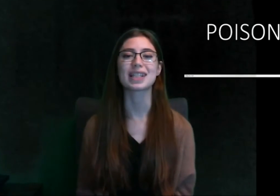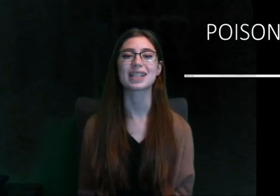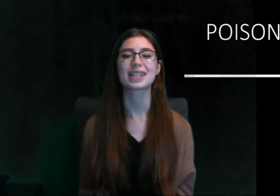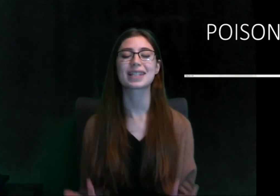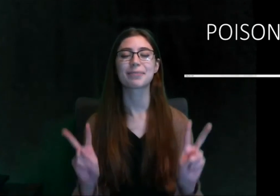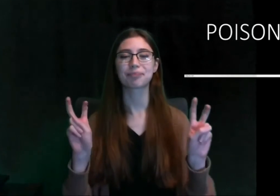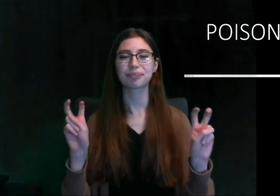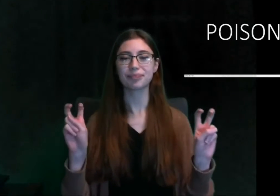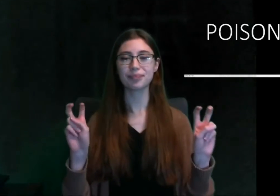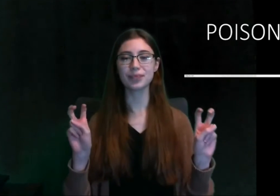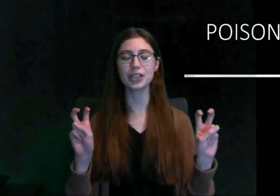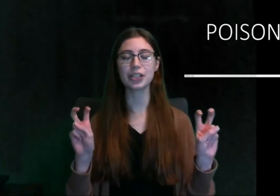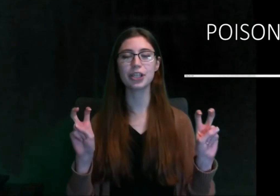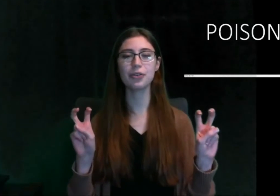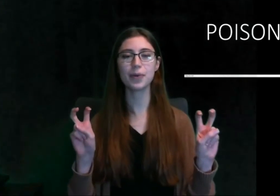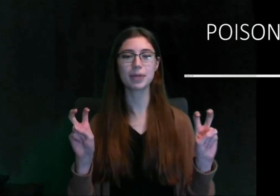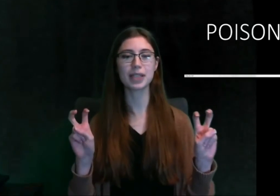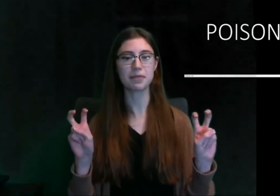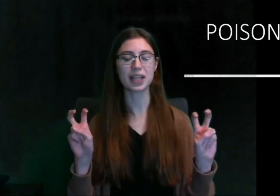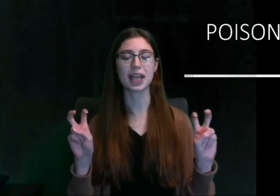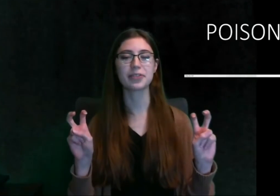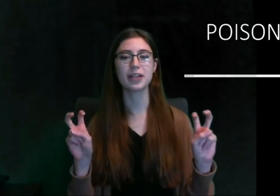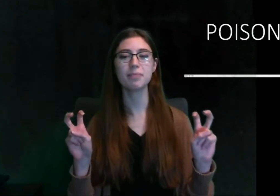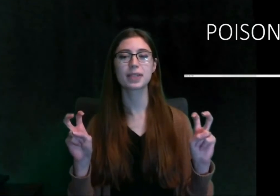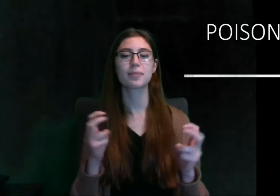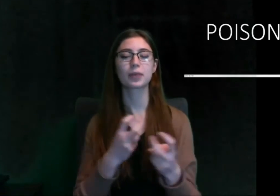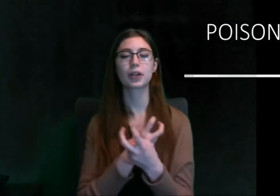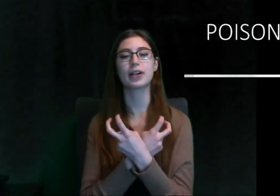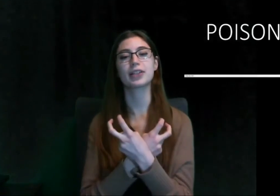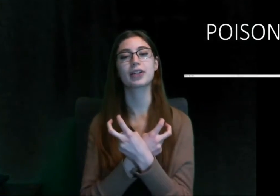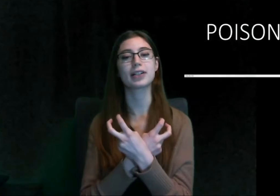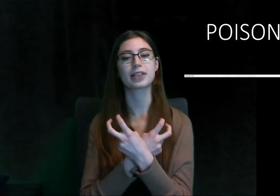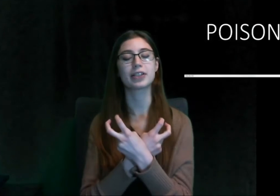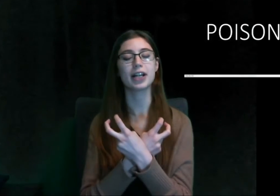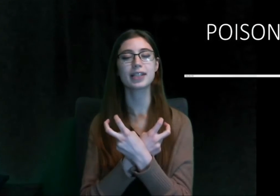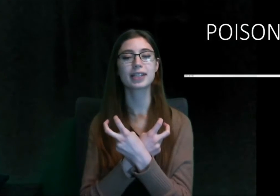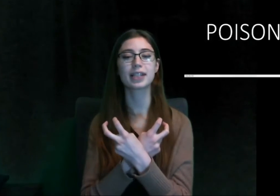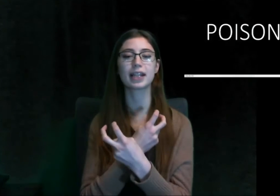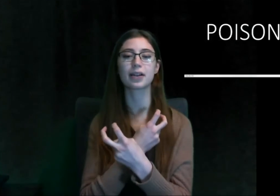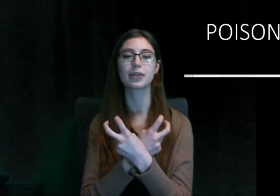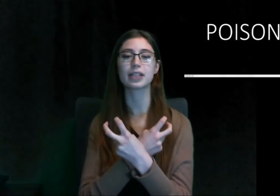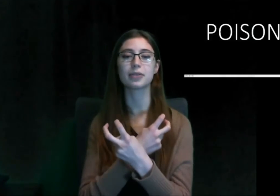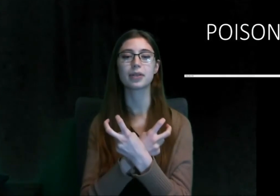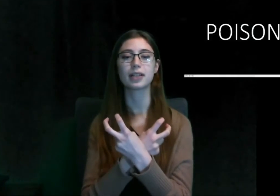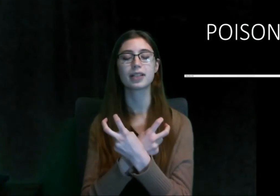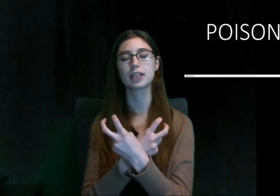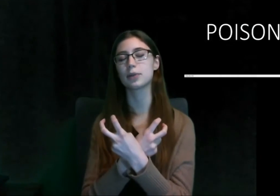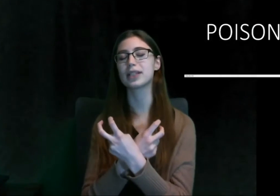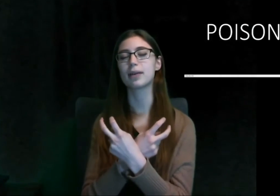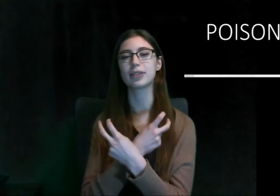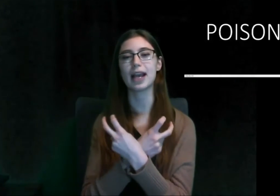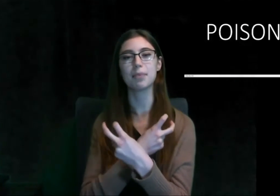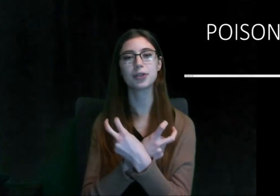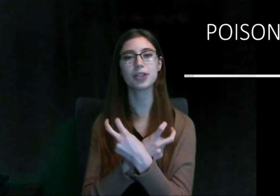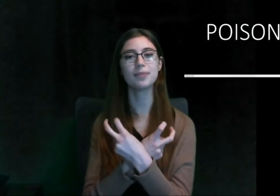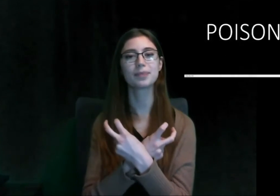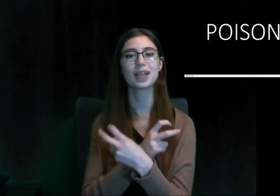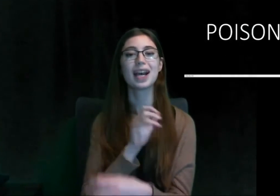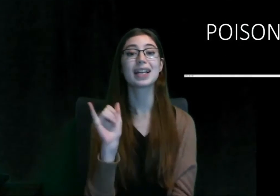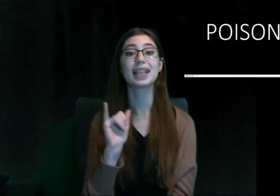Poisonous. 2 bent V hand shapes crossed across your chest, and they're going to do a double tap motion, like